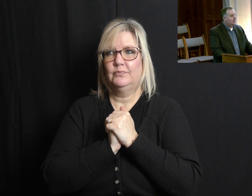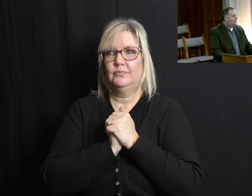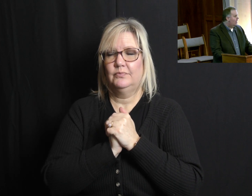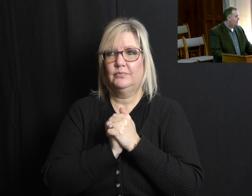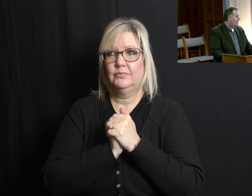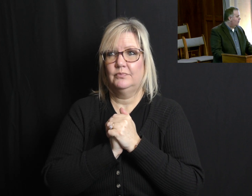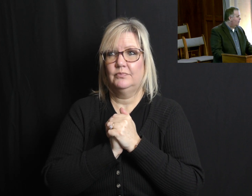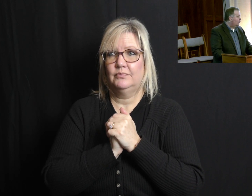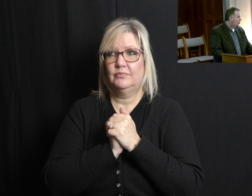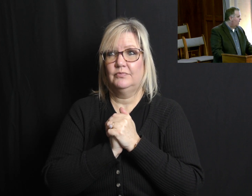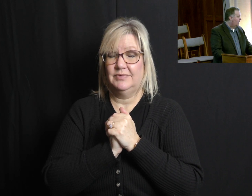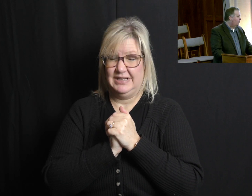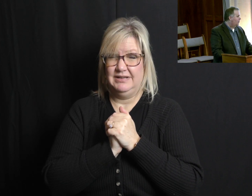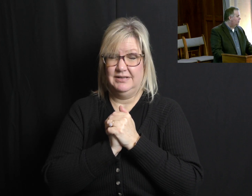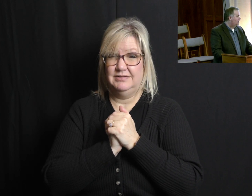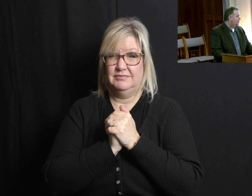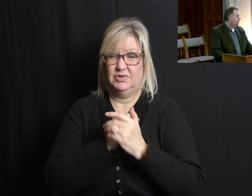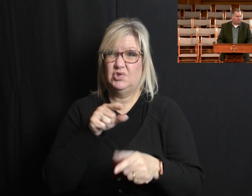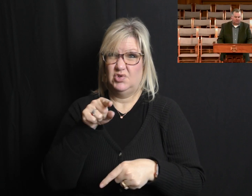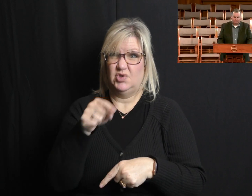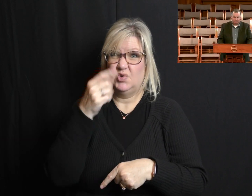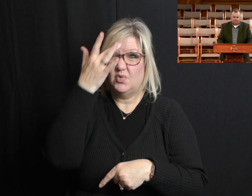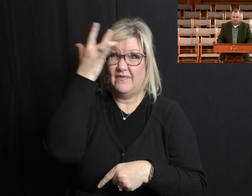does God get left out of your plans?